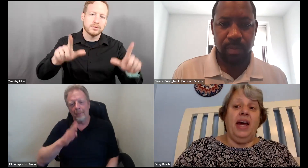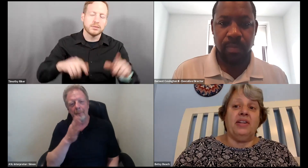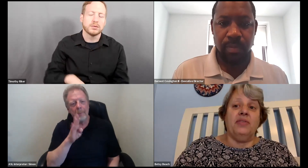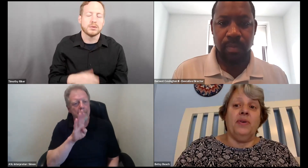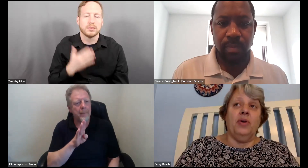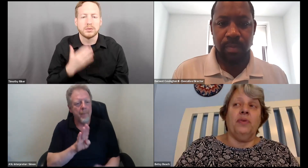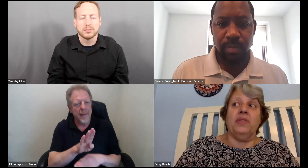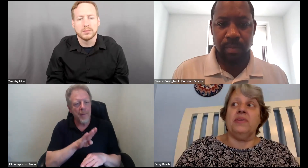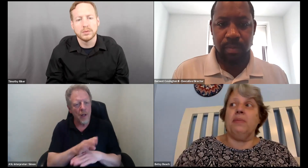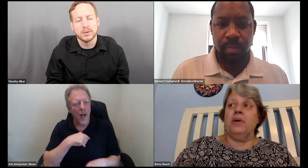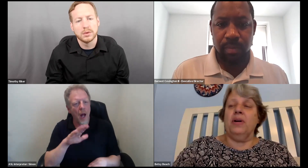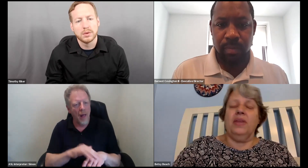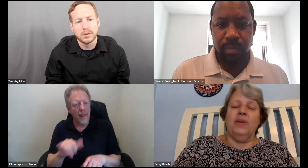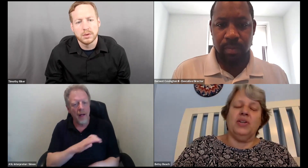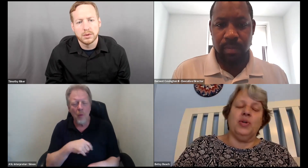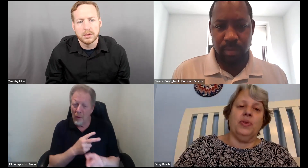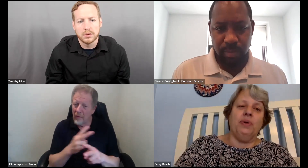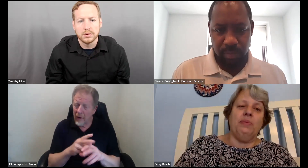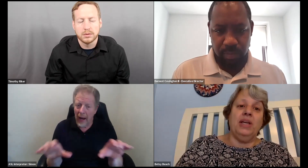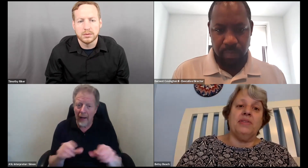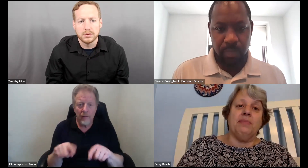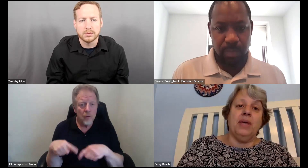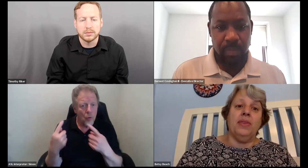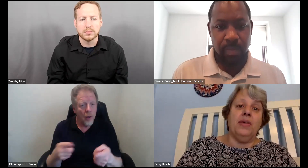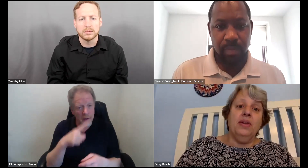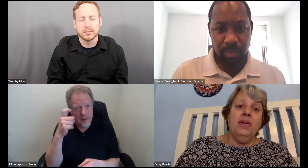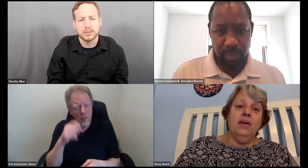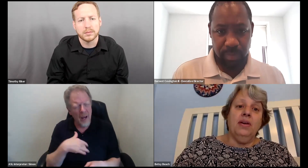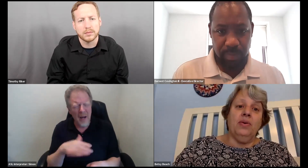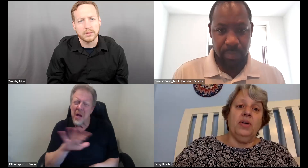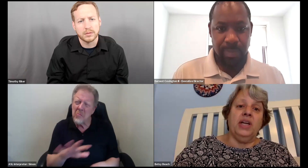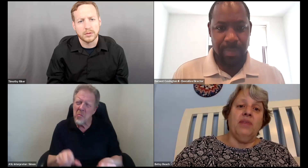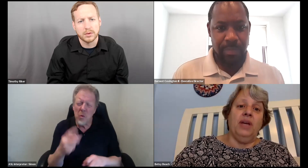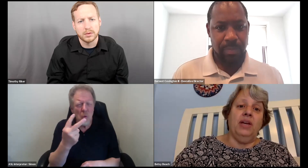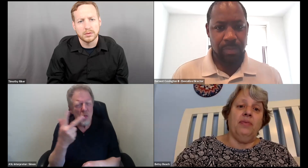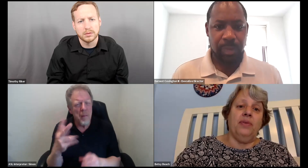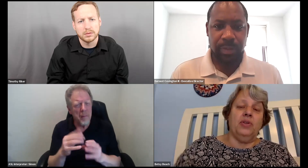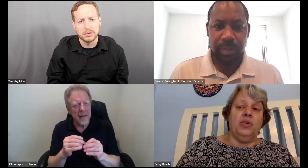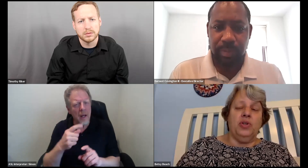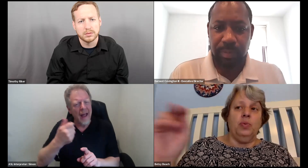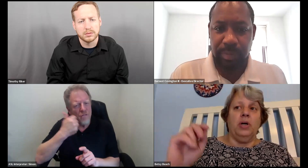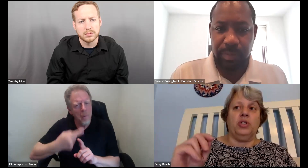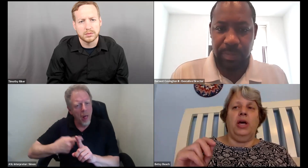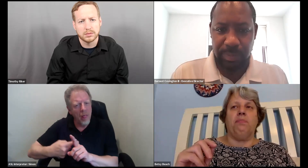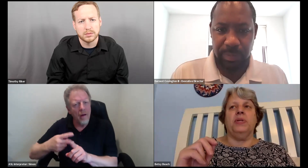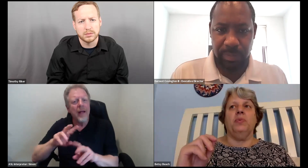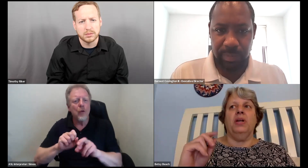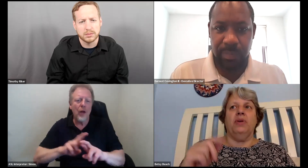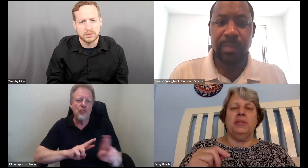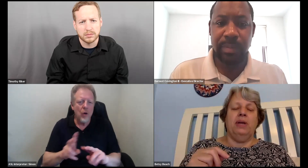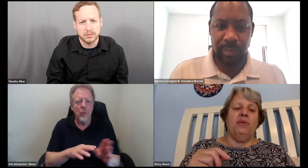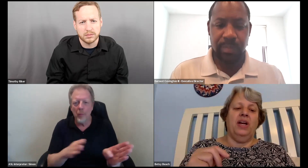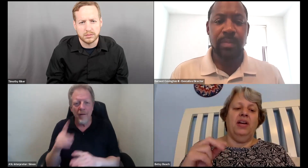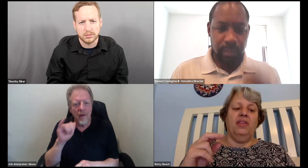very active over the summer. I think we had 2 or 3 meetings a month in order to get ready for the 2 workshops, the one